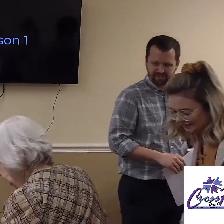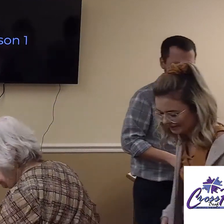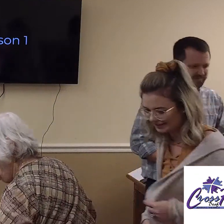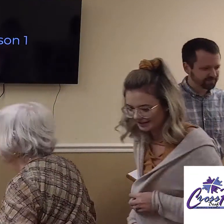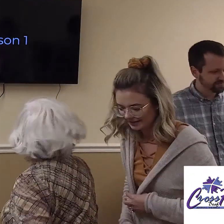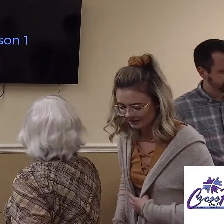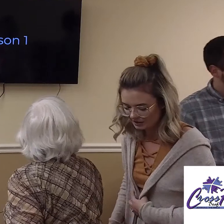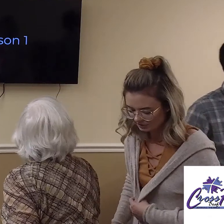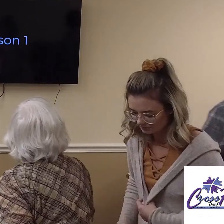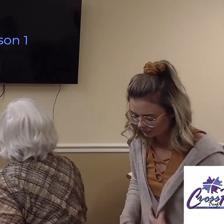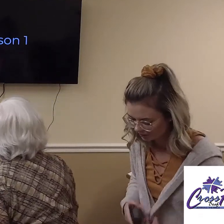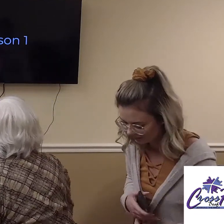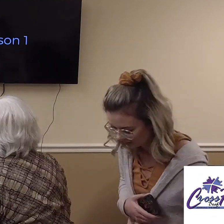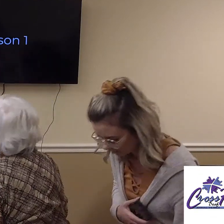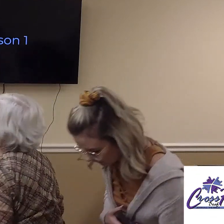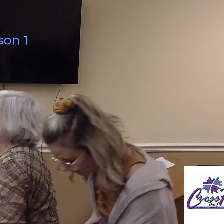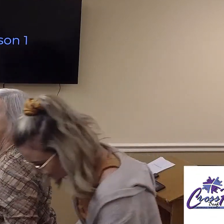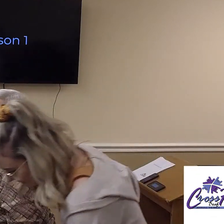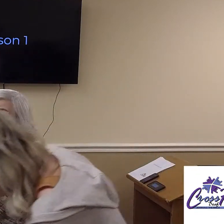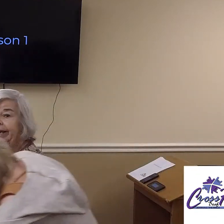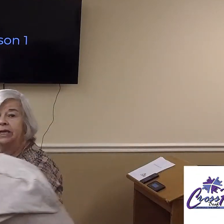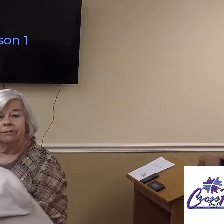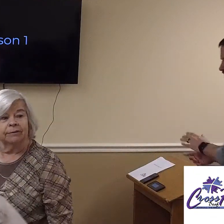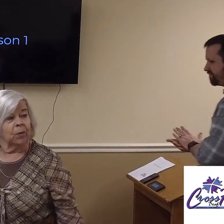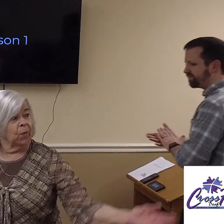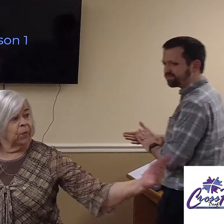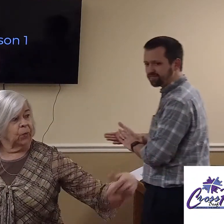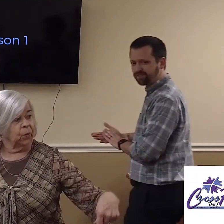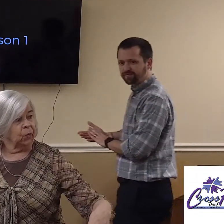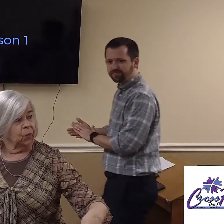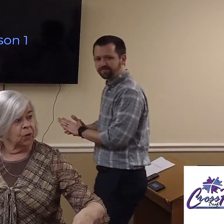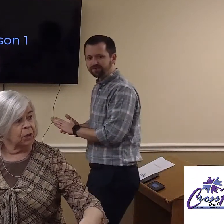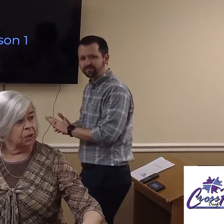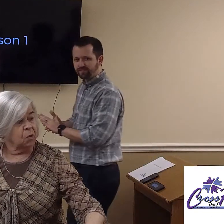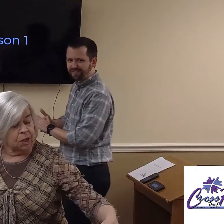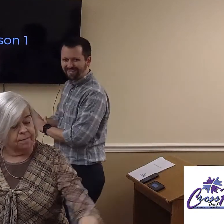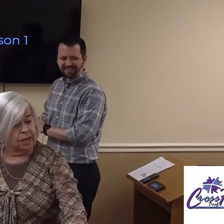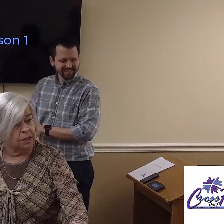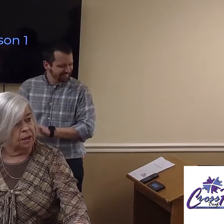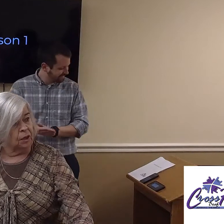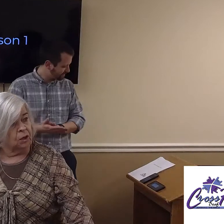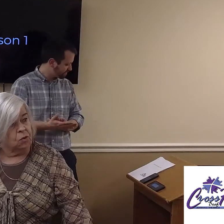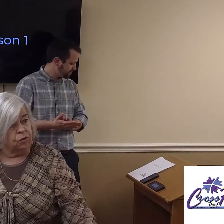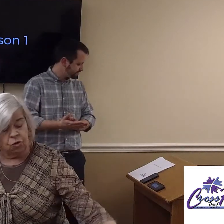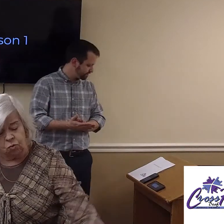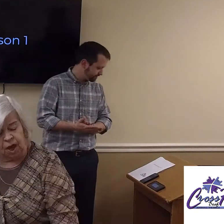and give this, Here you go. and this lovely lady. There's another couple seats if you want to stay. Oh, you're okay.